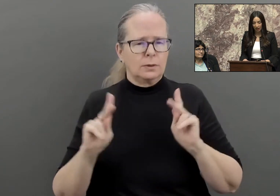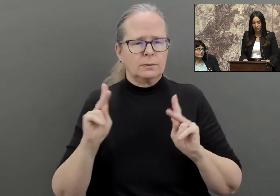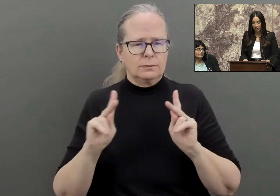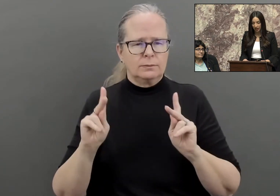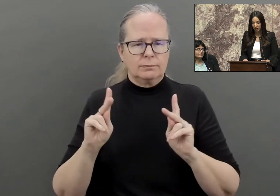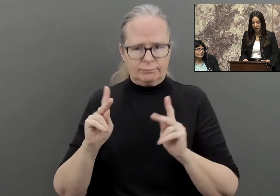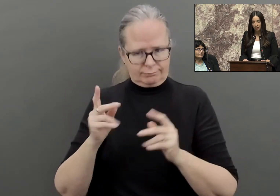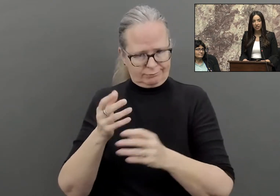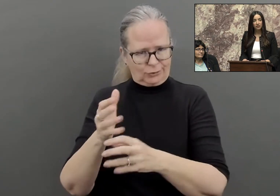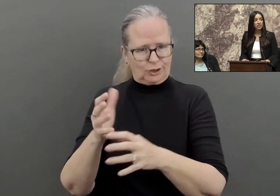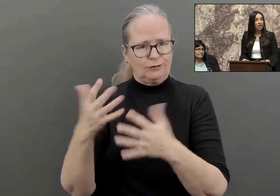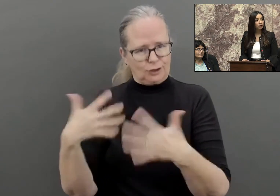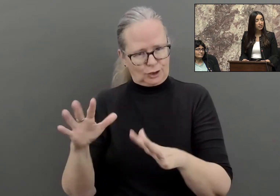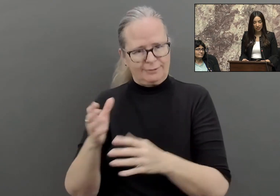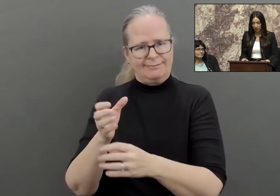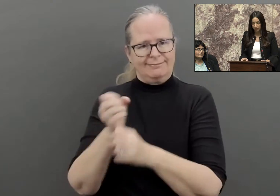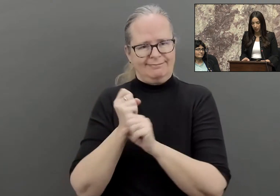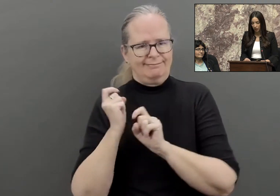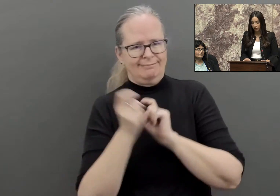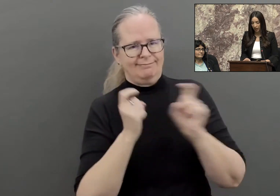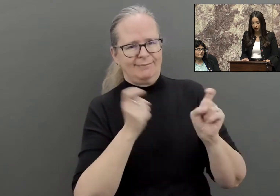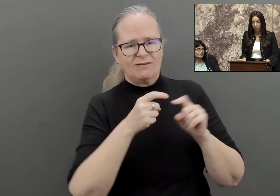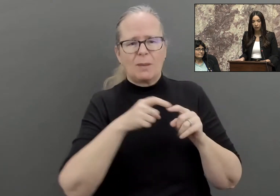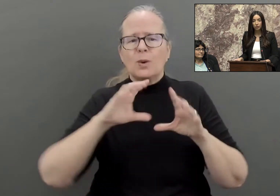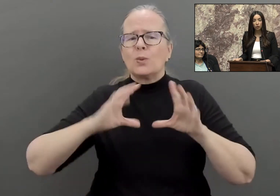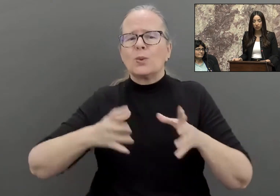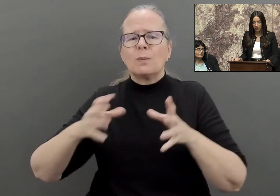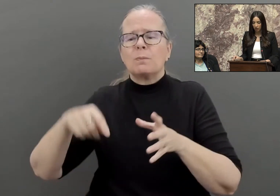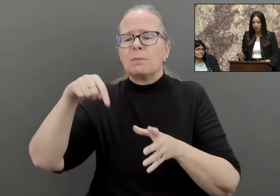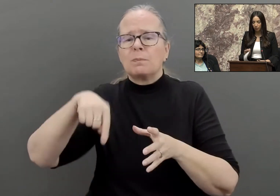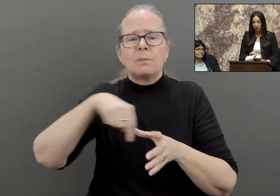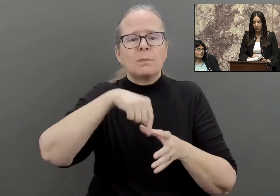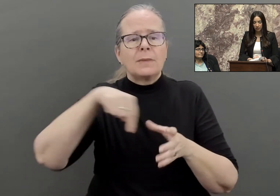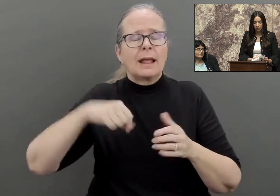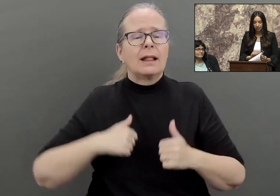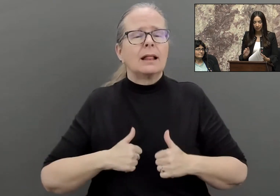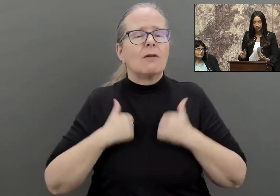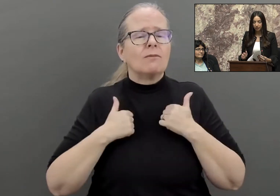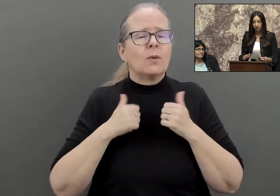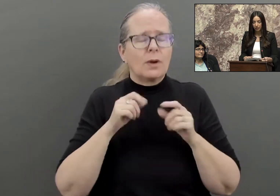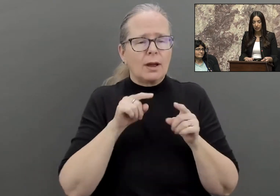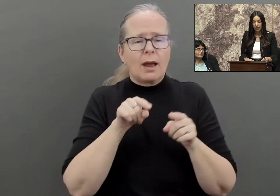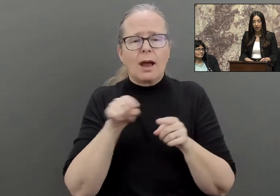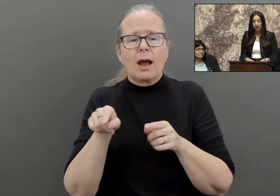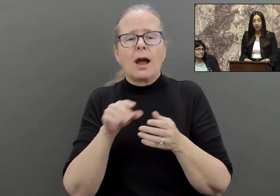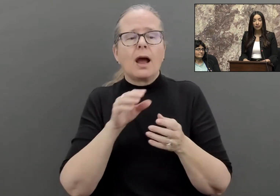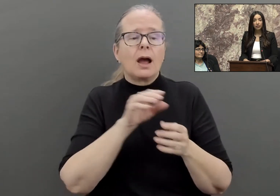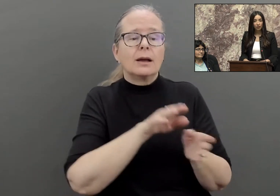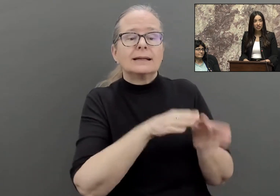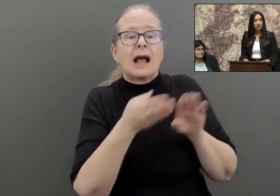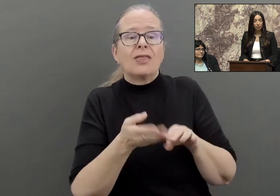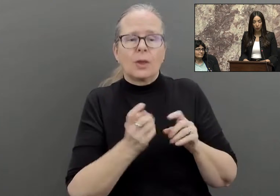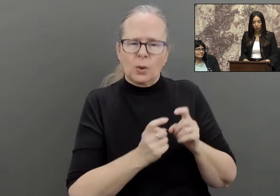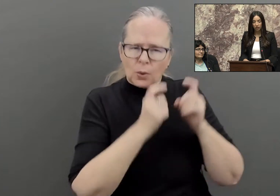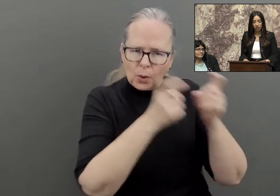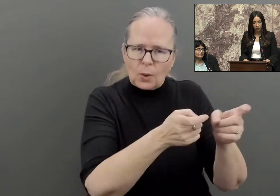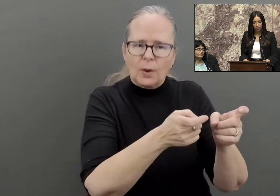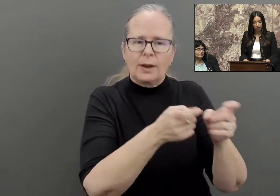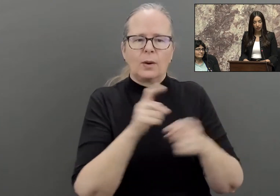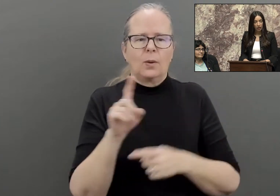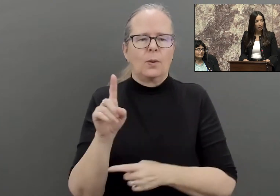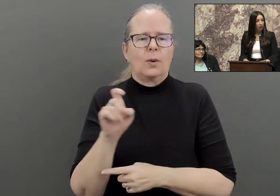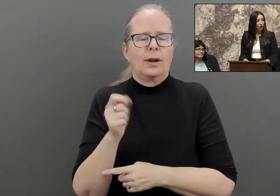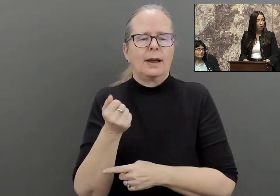are alive today because of the selfless gift of life from donors across the province. There is more work to